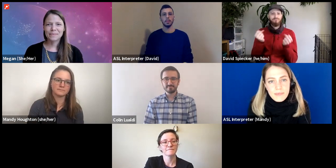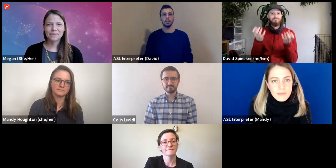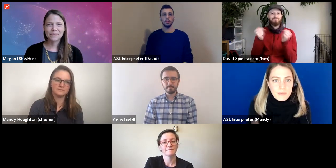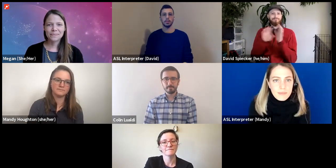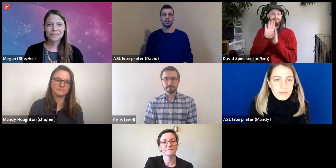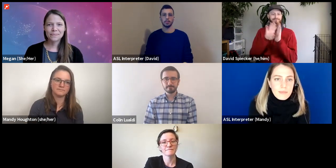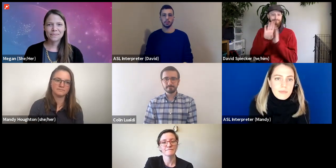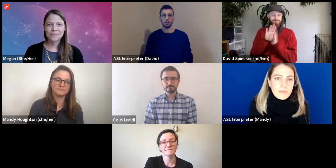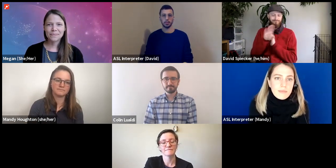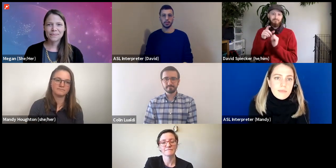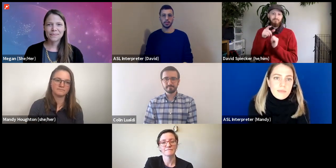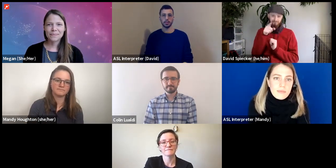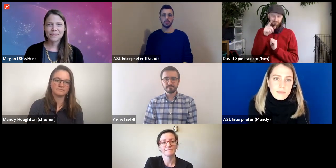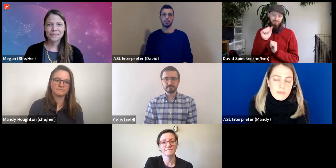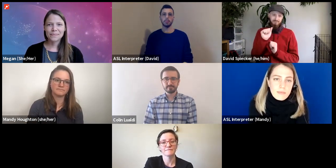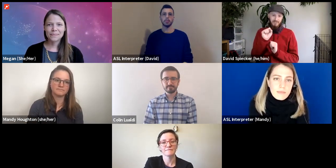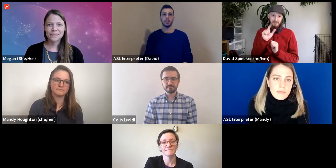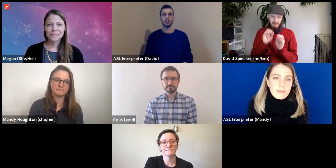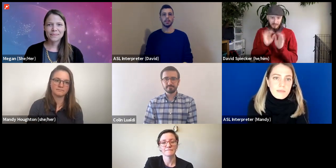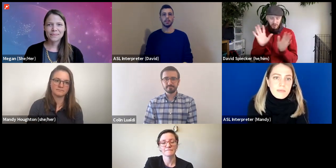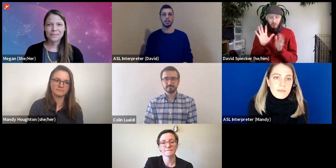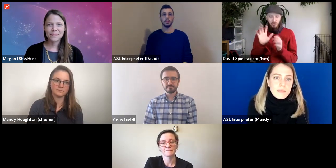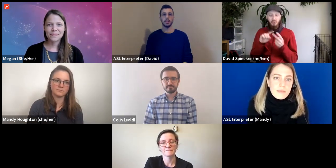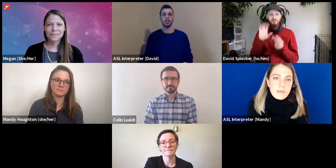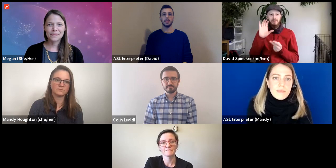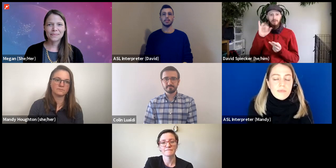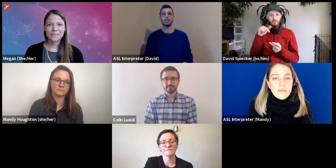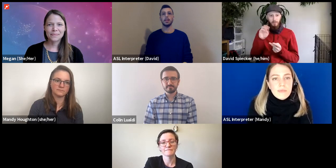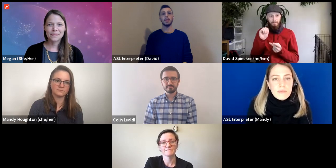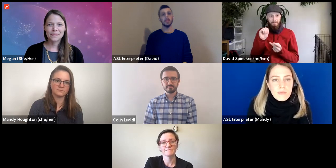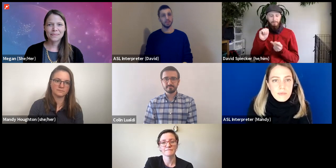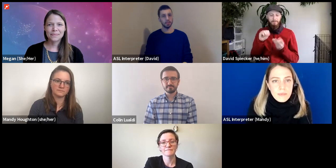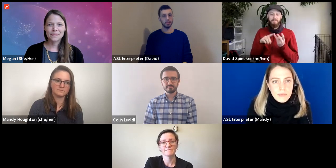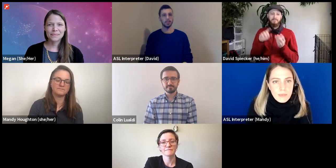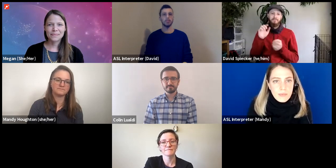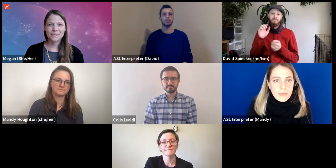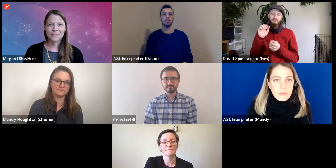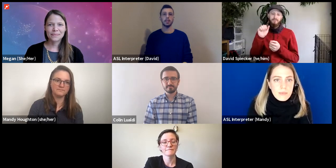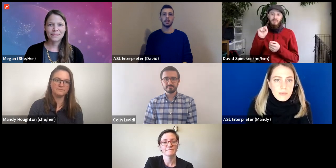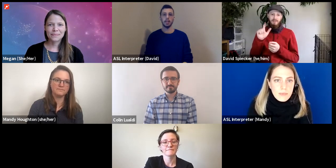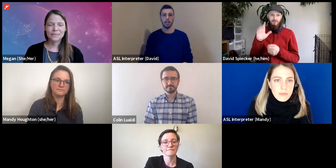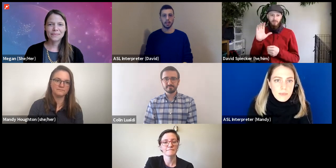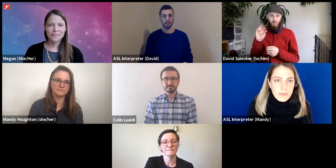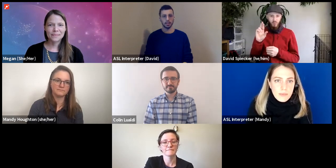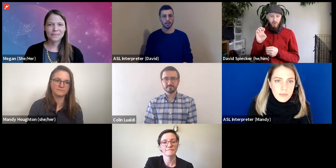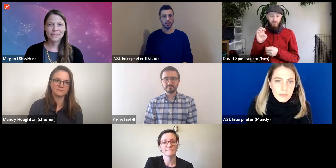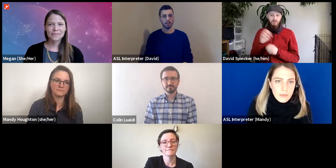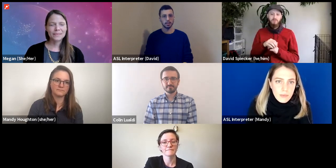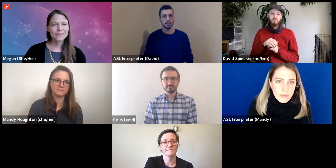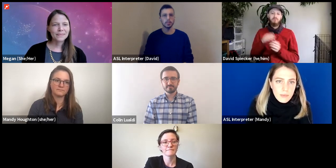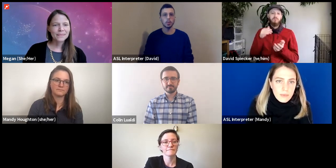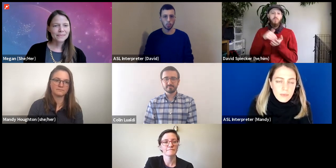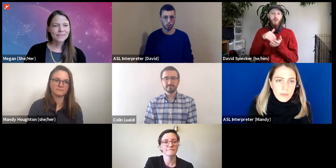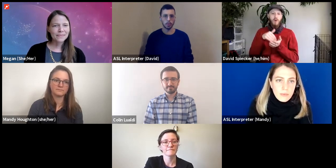I've been involved in several organizations who have been trying to develop signs. ASL Clear, like you said,